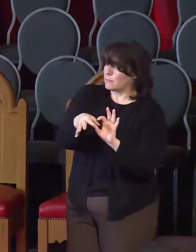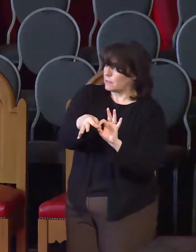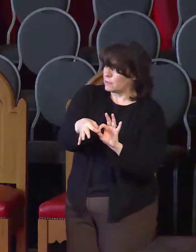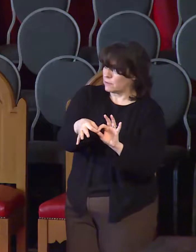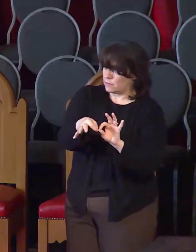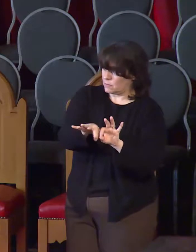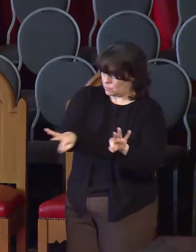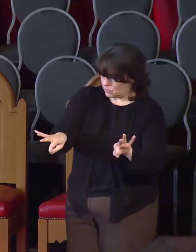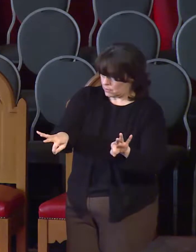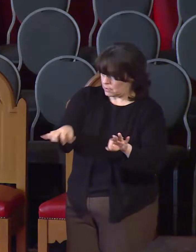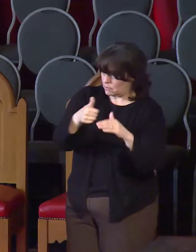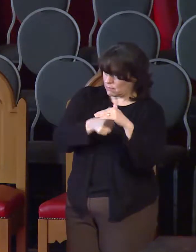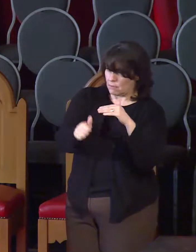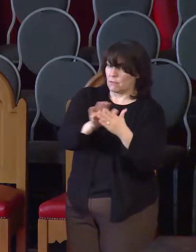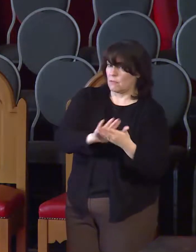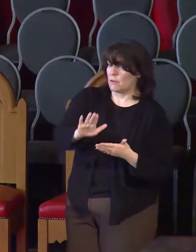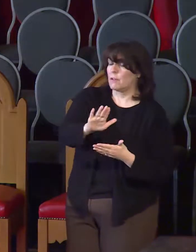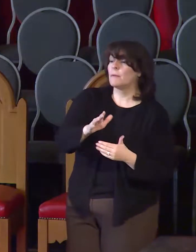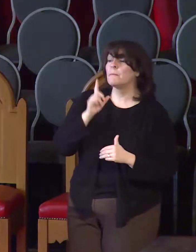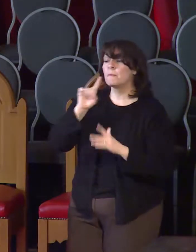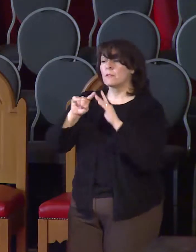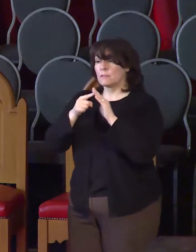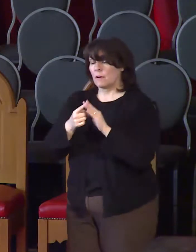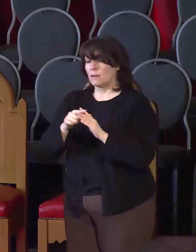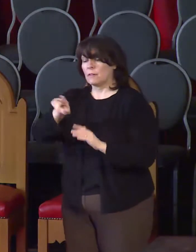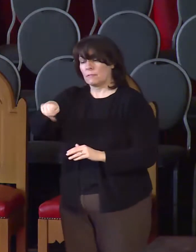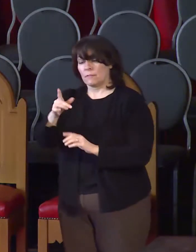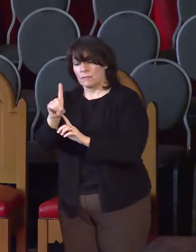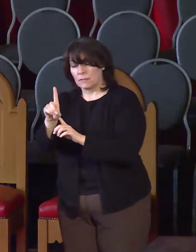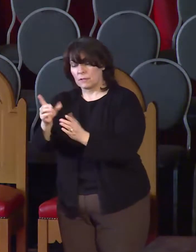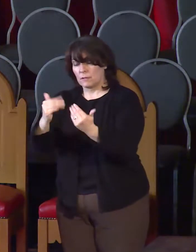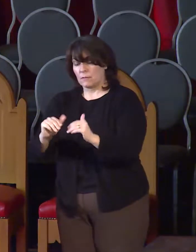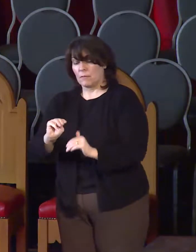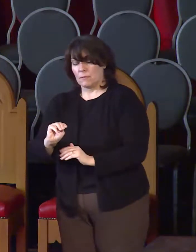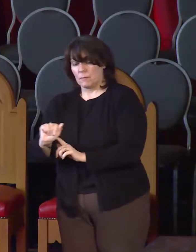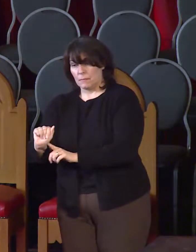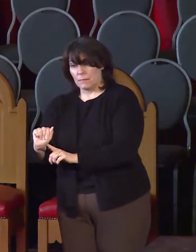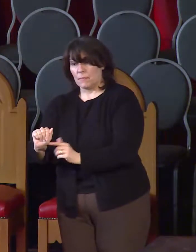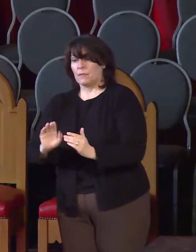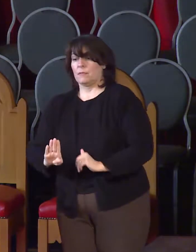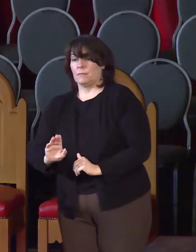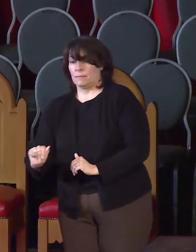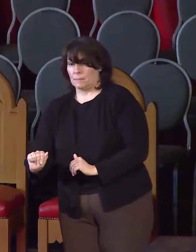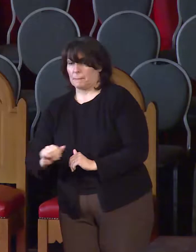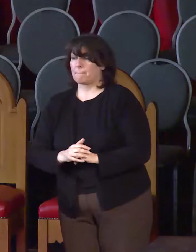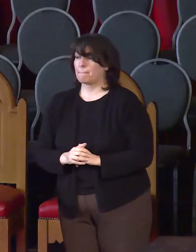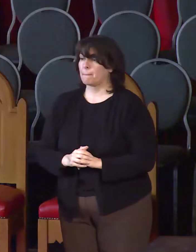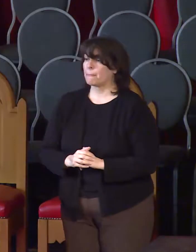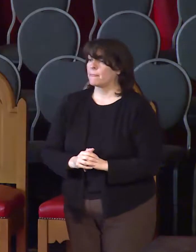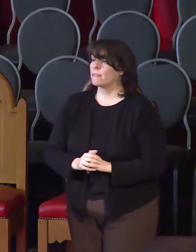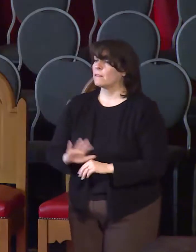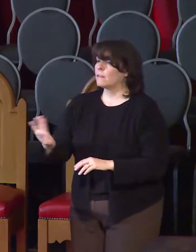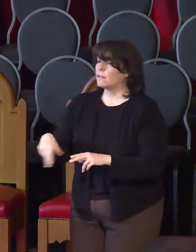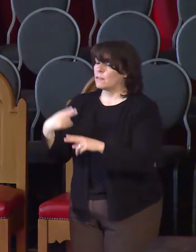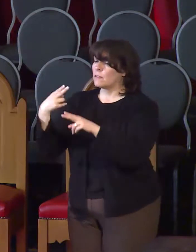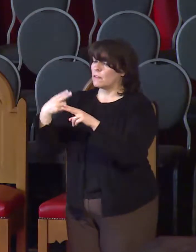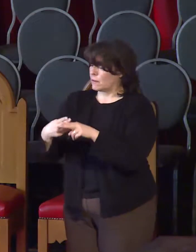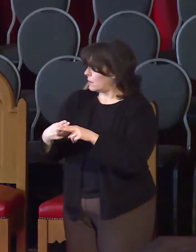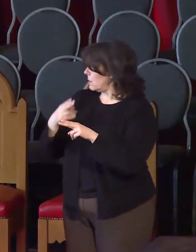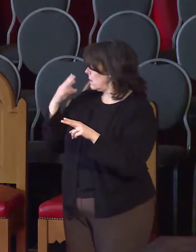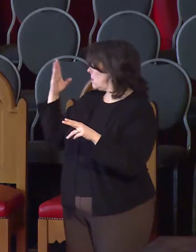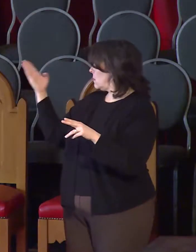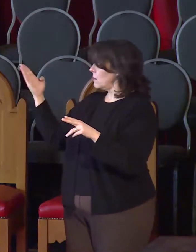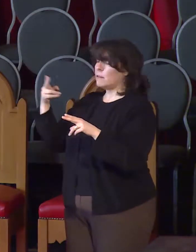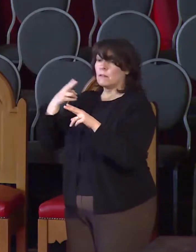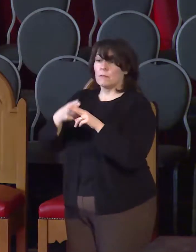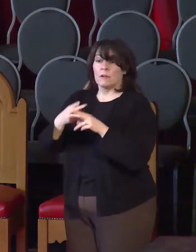awarded within the college. We will begin with the doctorates and the magisteriates, followed by the baccalaureate degrees. The name reader will announce the degree